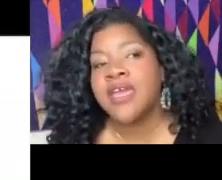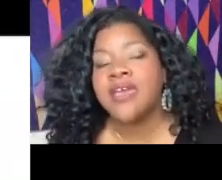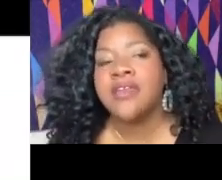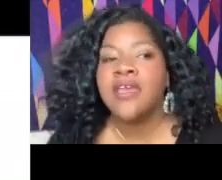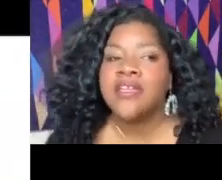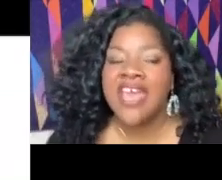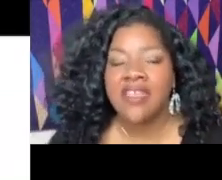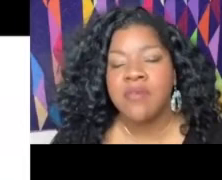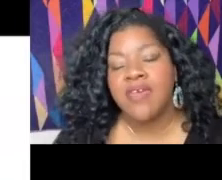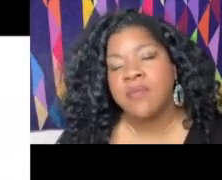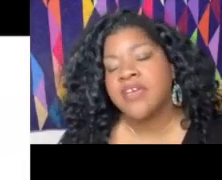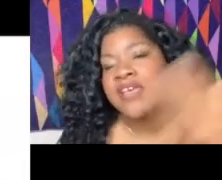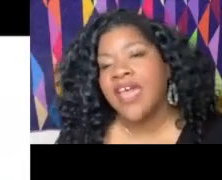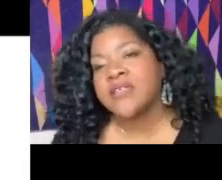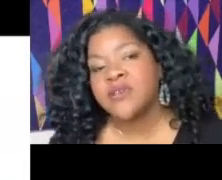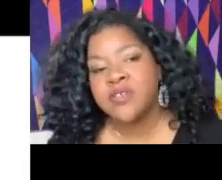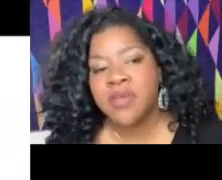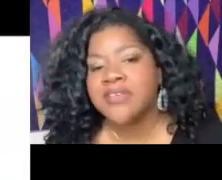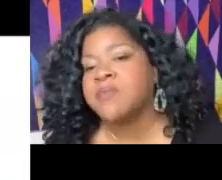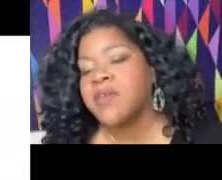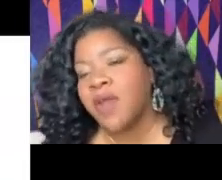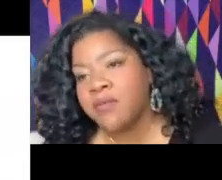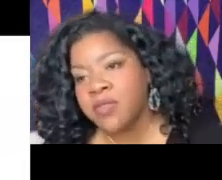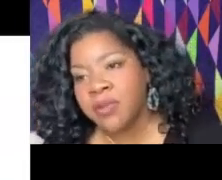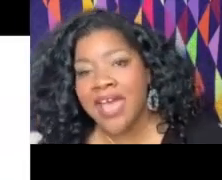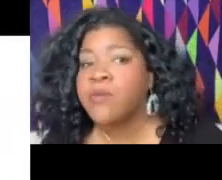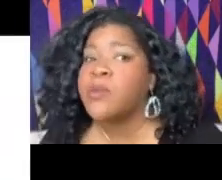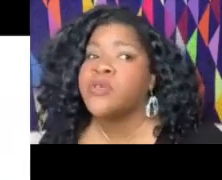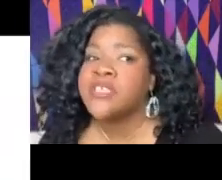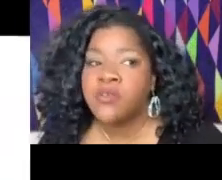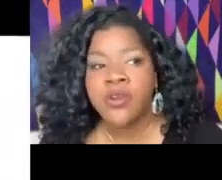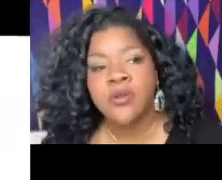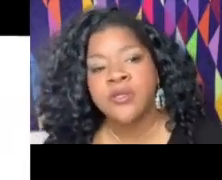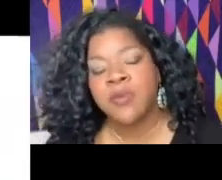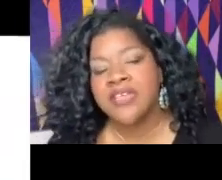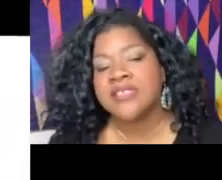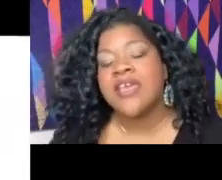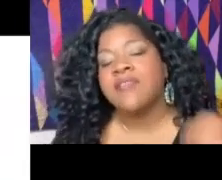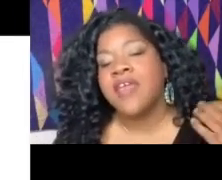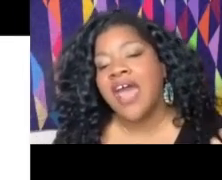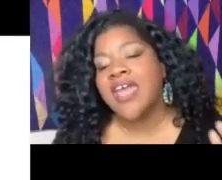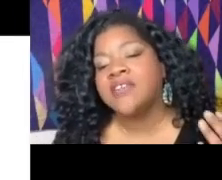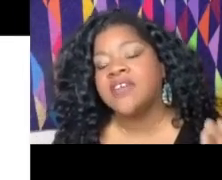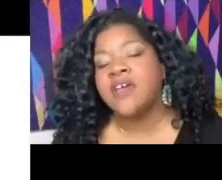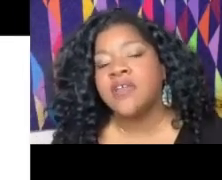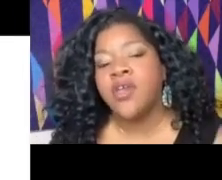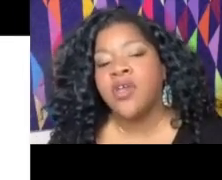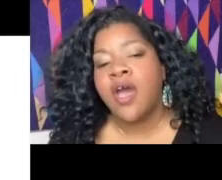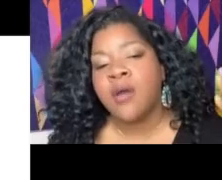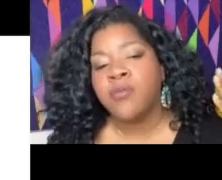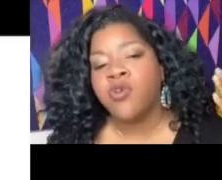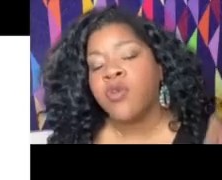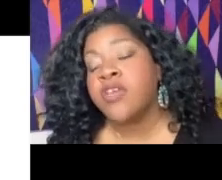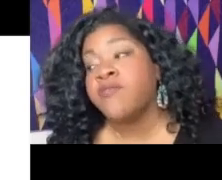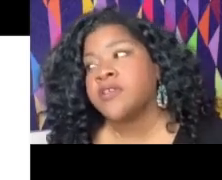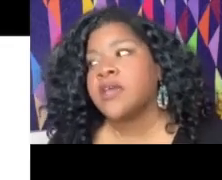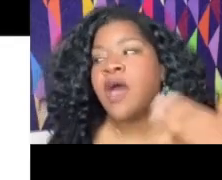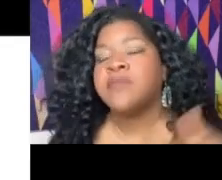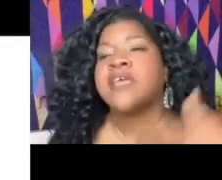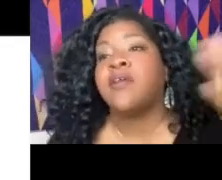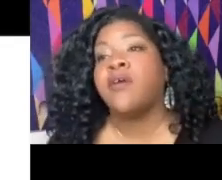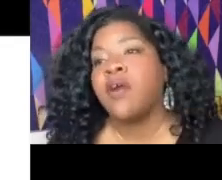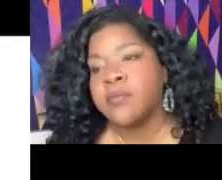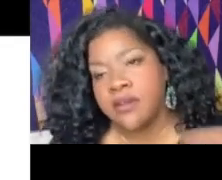in my head, telling me that because I asked her to make something right with a Black woman who was ignored in her space, that I had done